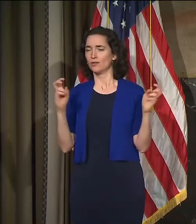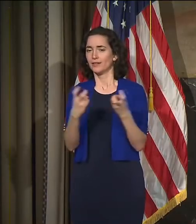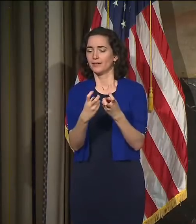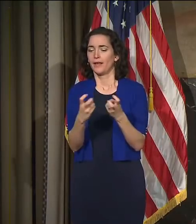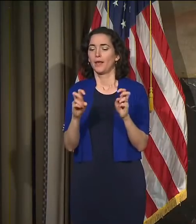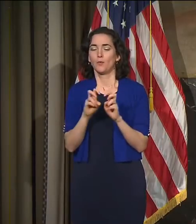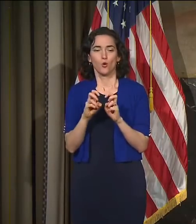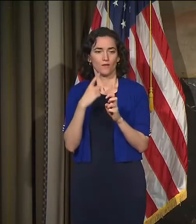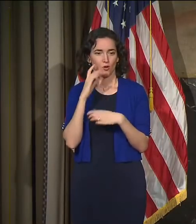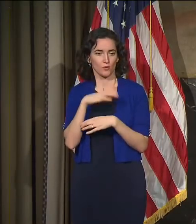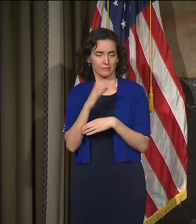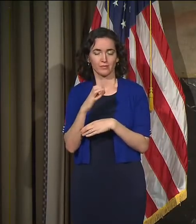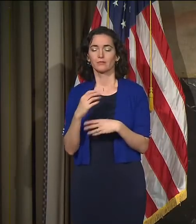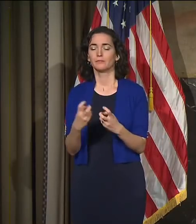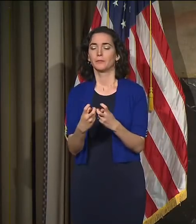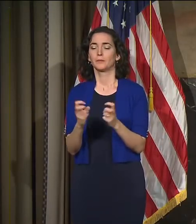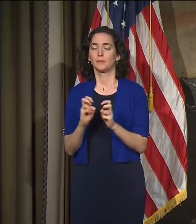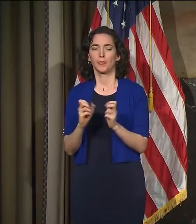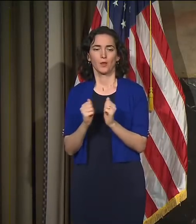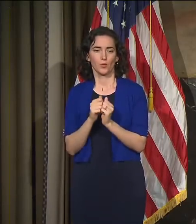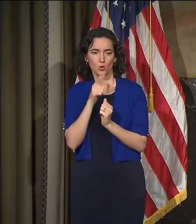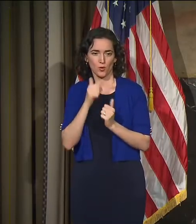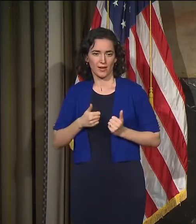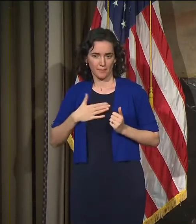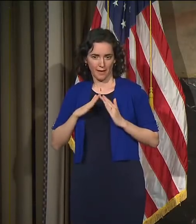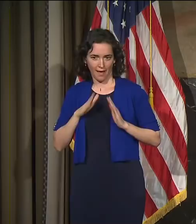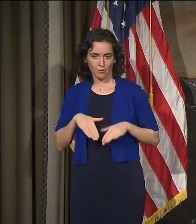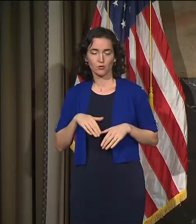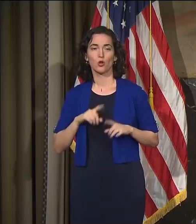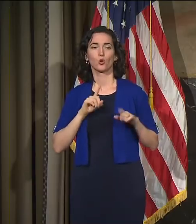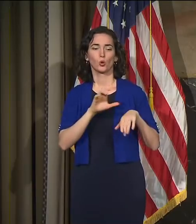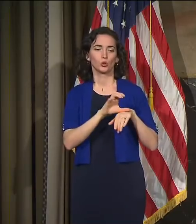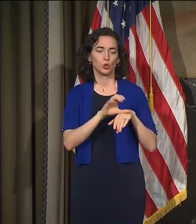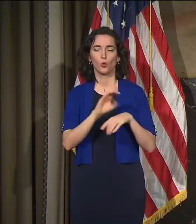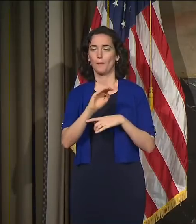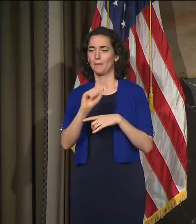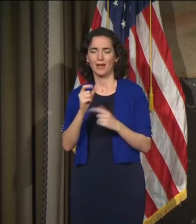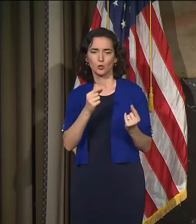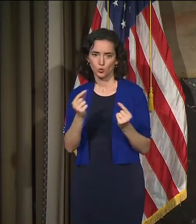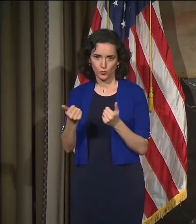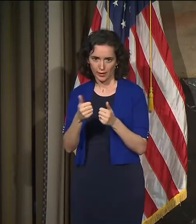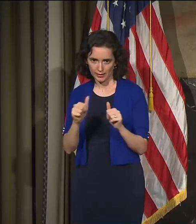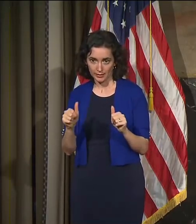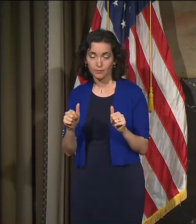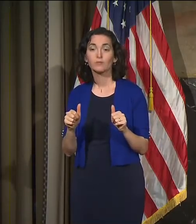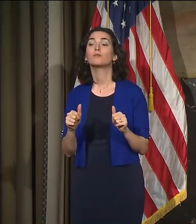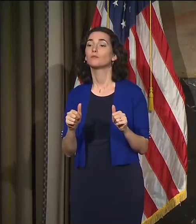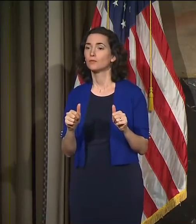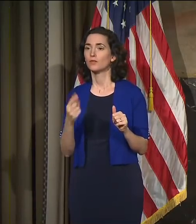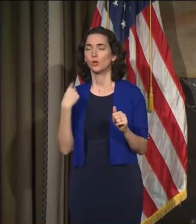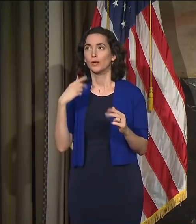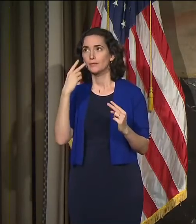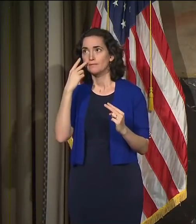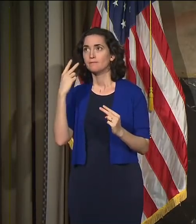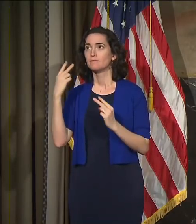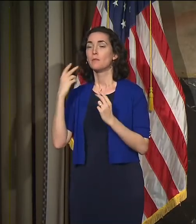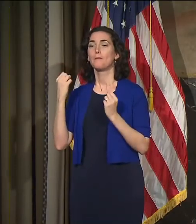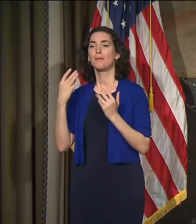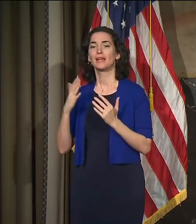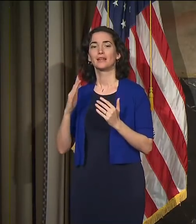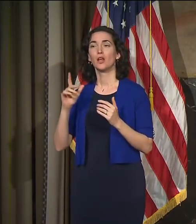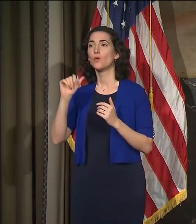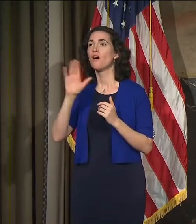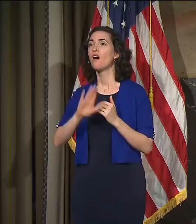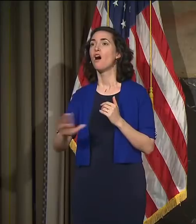for Christmas, as we go to Mass and church and the other things that we're going to do, We have many of our brothers and sisters